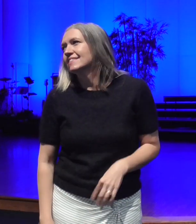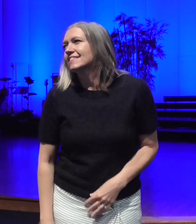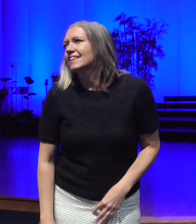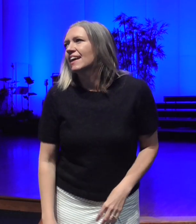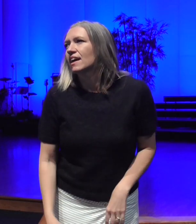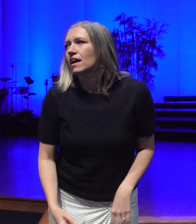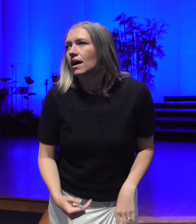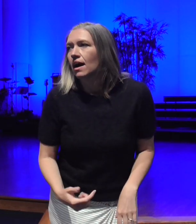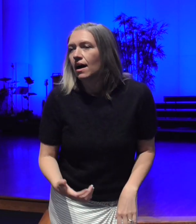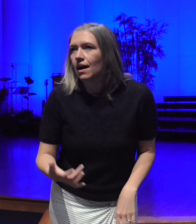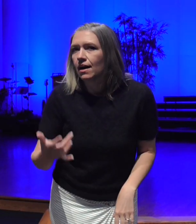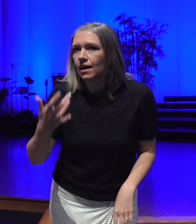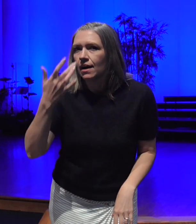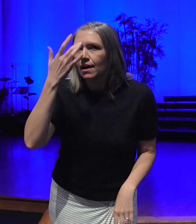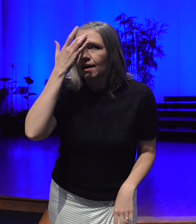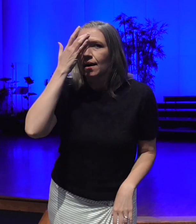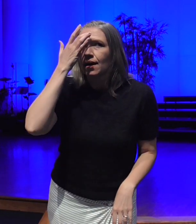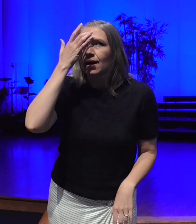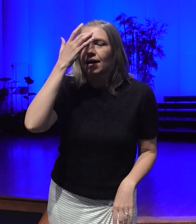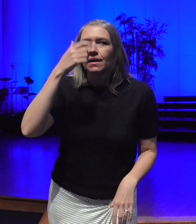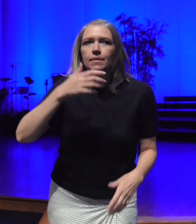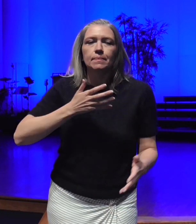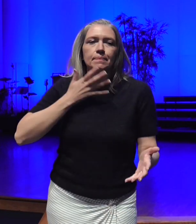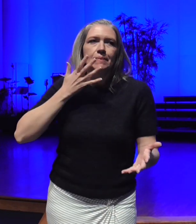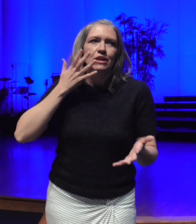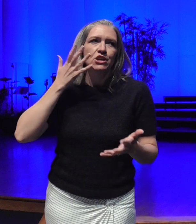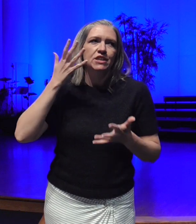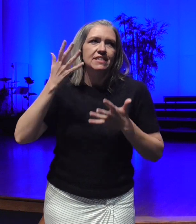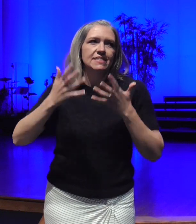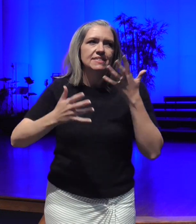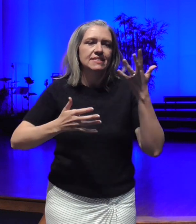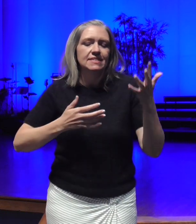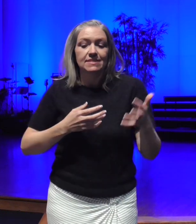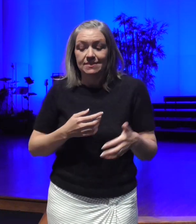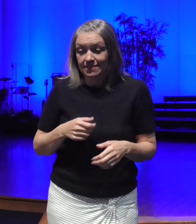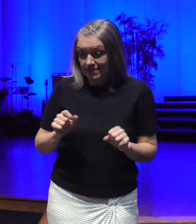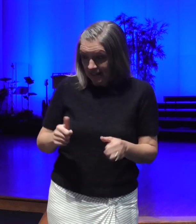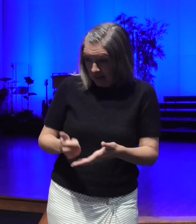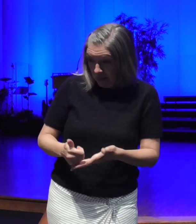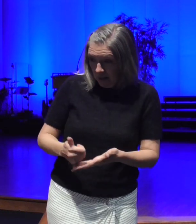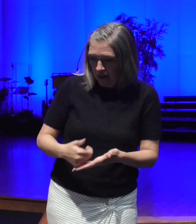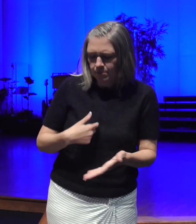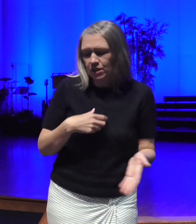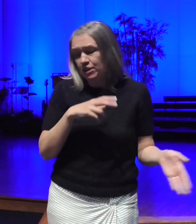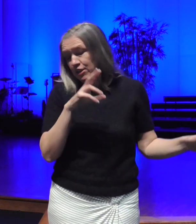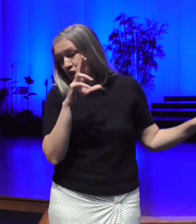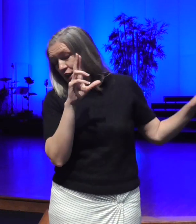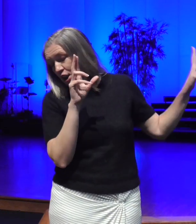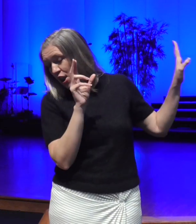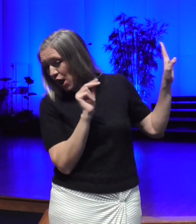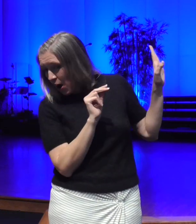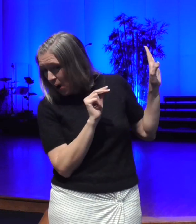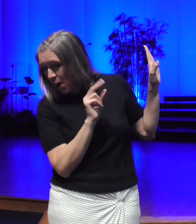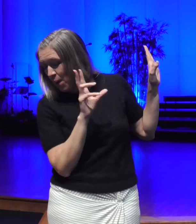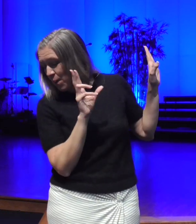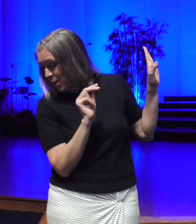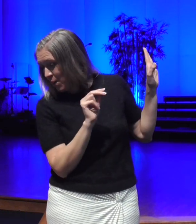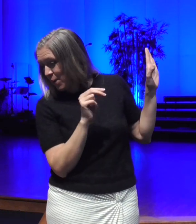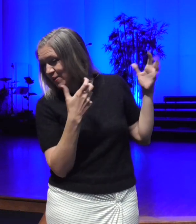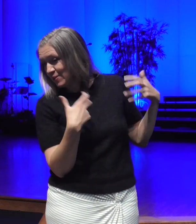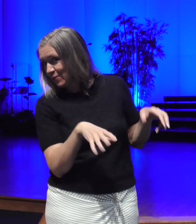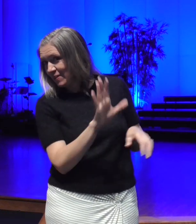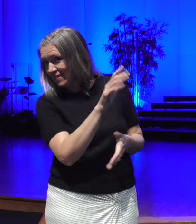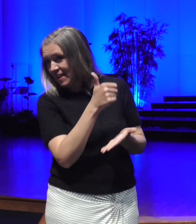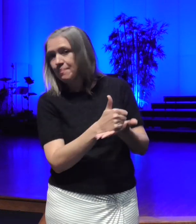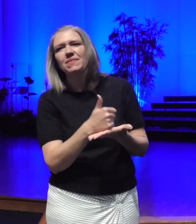And I was so embarrassed. He said, can I help you? And I was like, no, you cannot help me. I